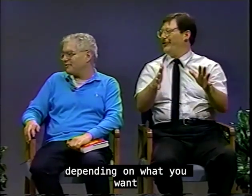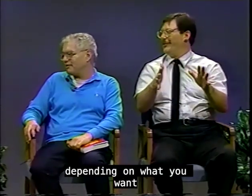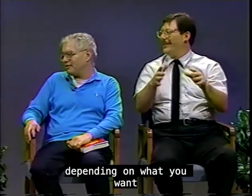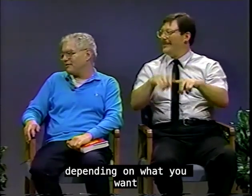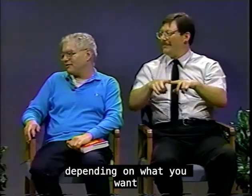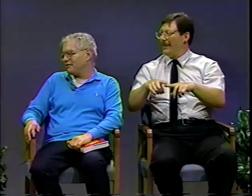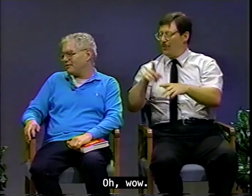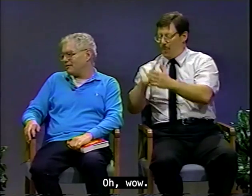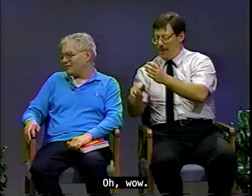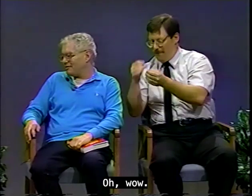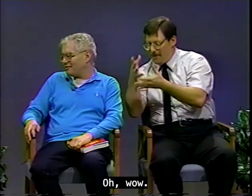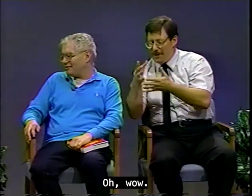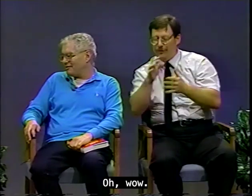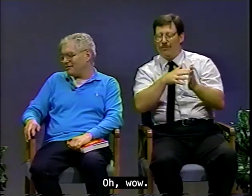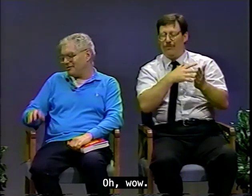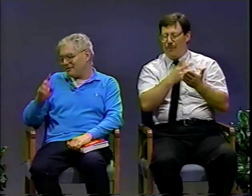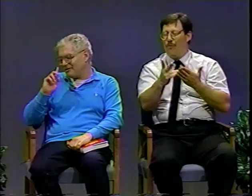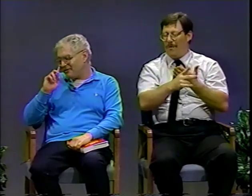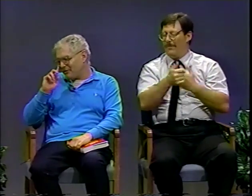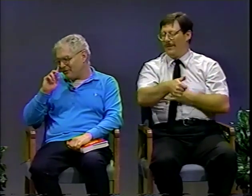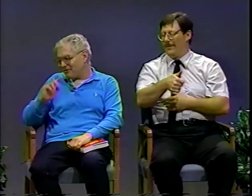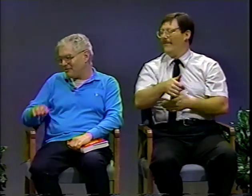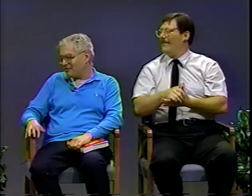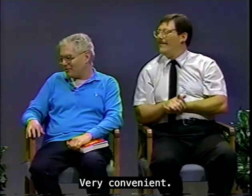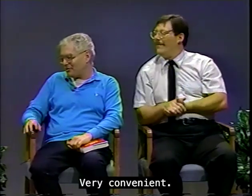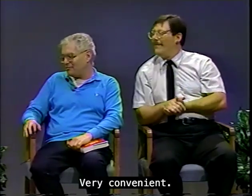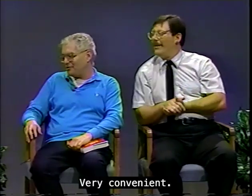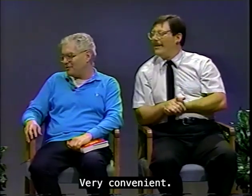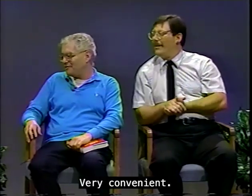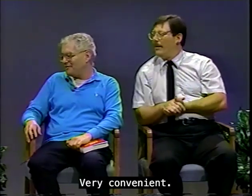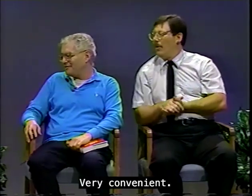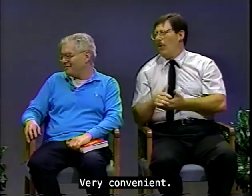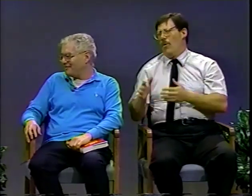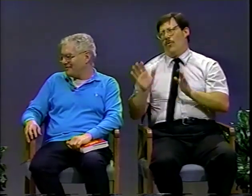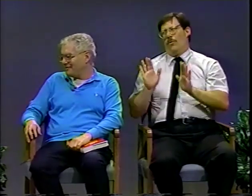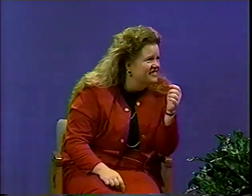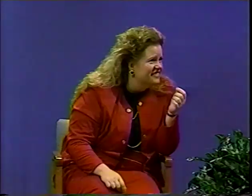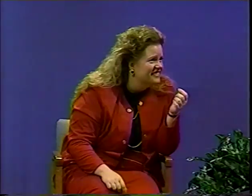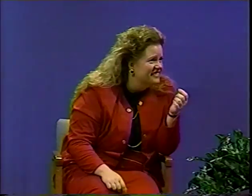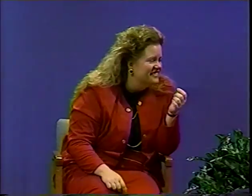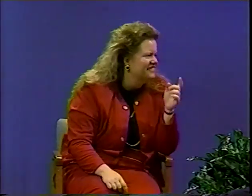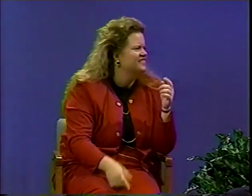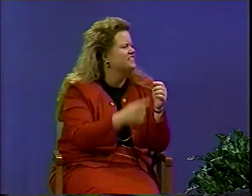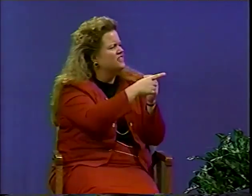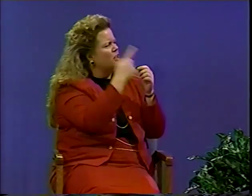have. Ooh, wow. Very convenient.